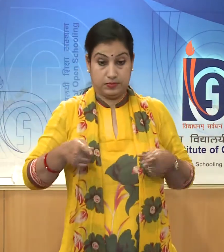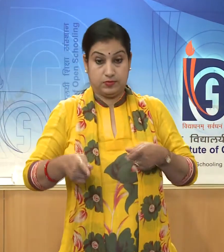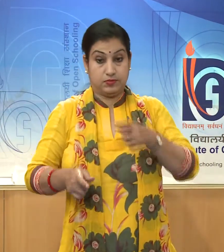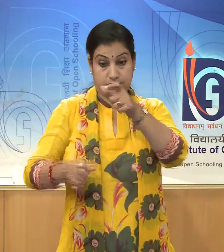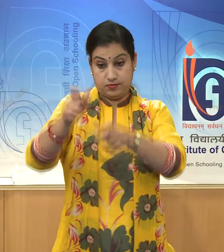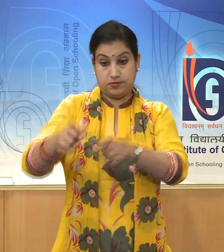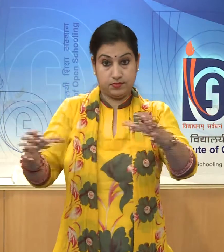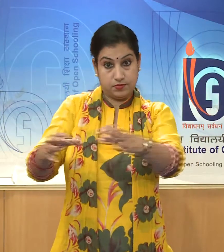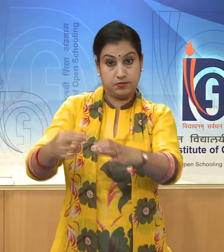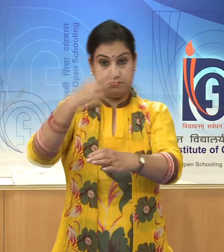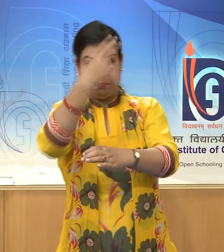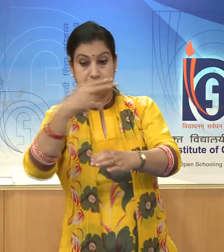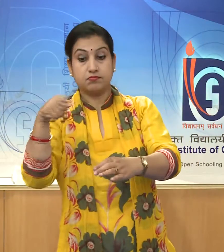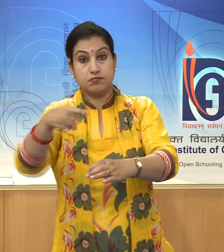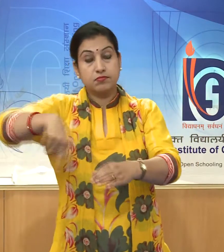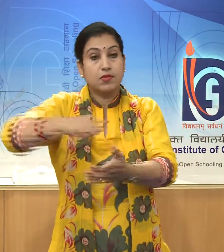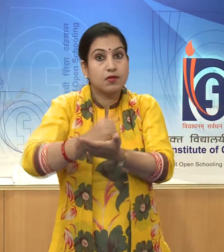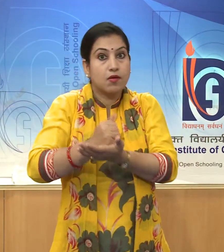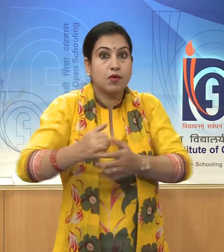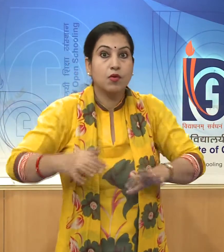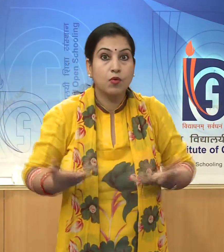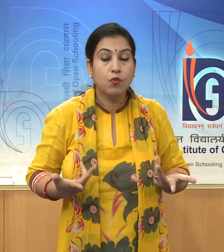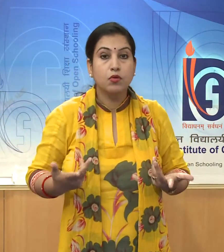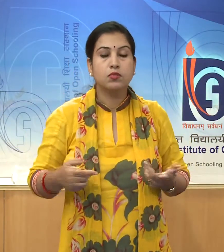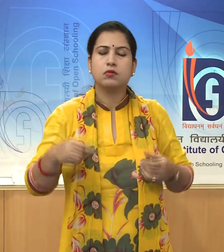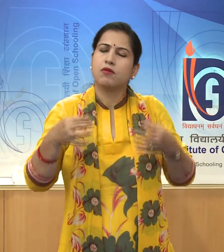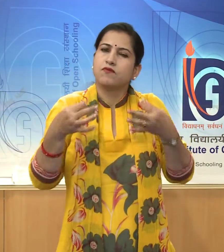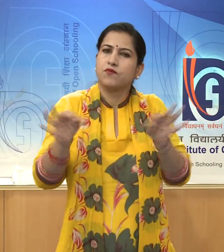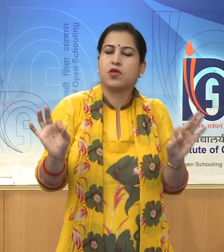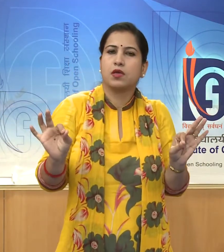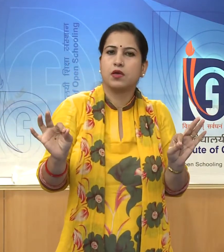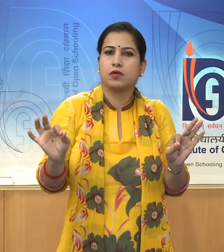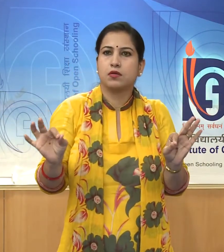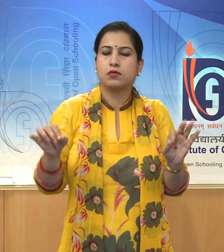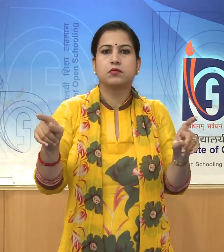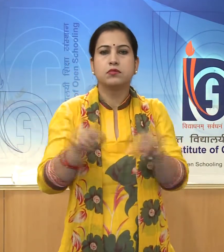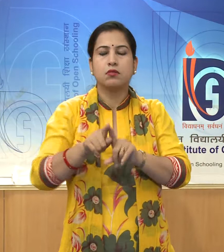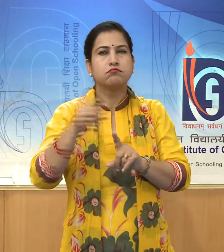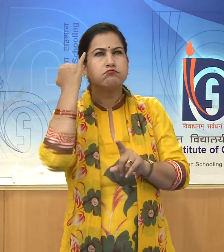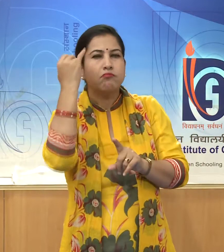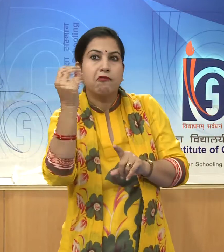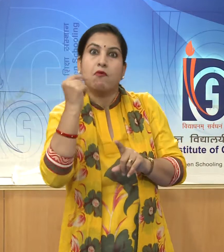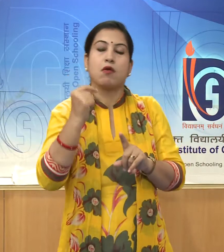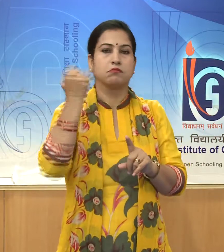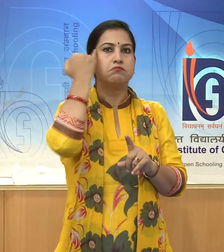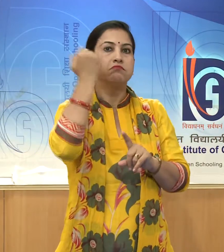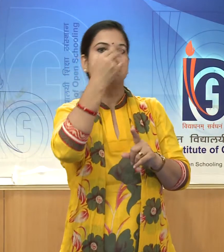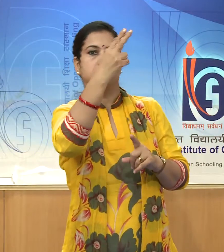These artists attempted to capture freely and spontaneously